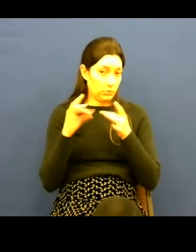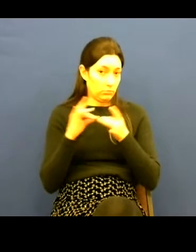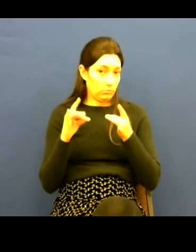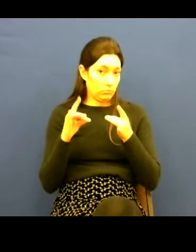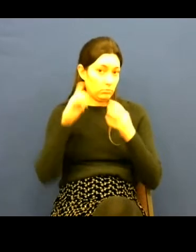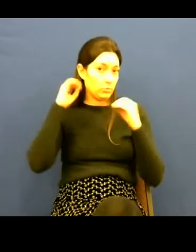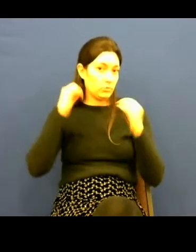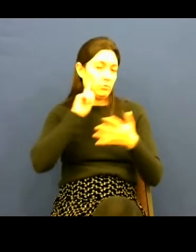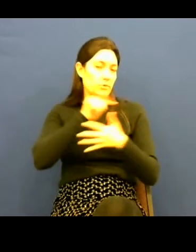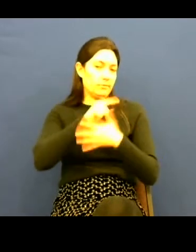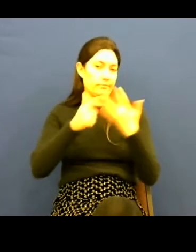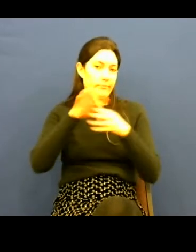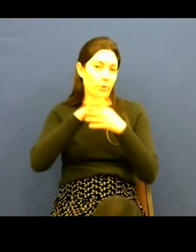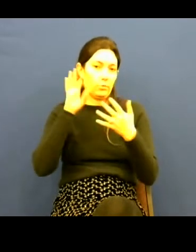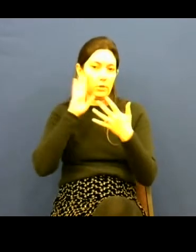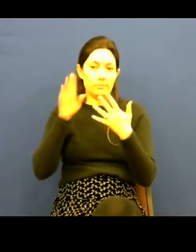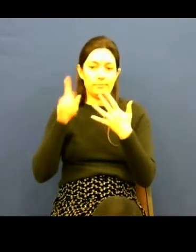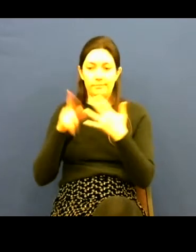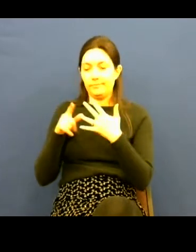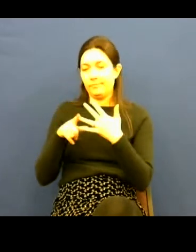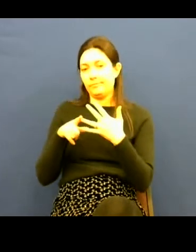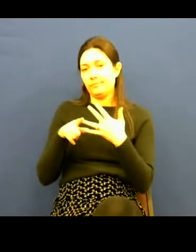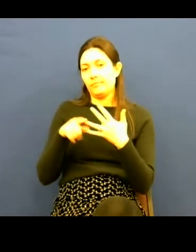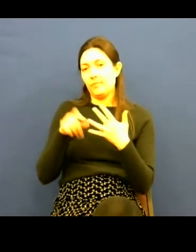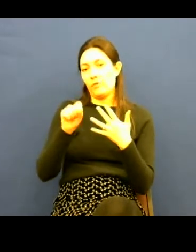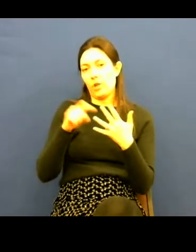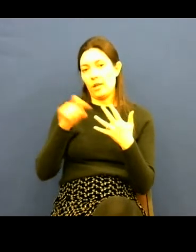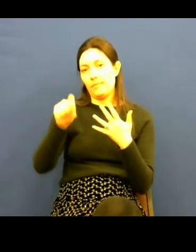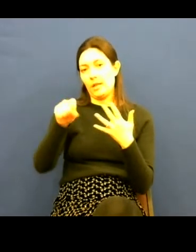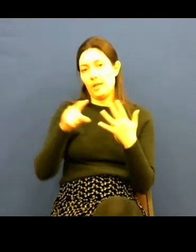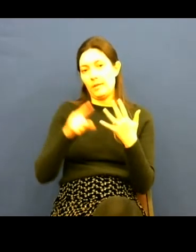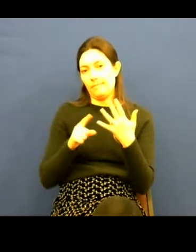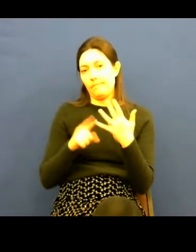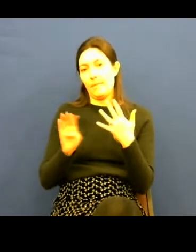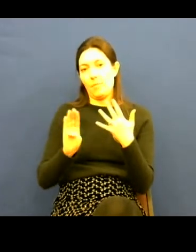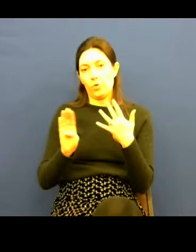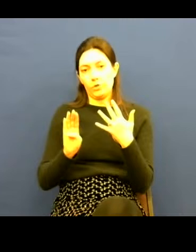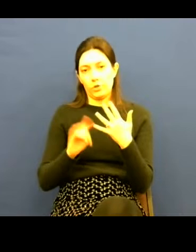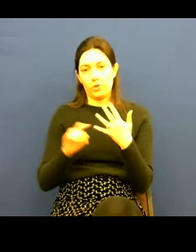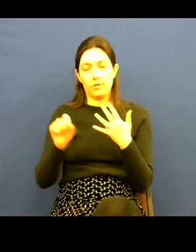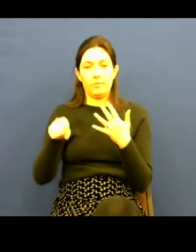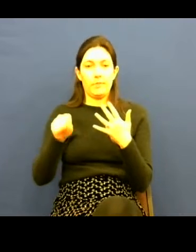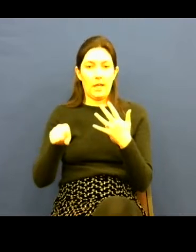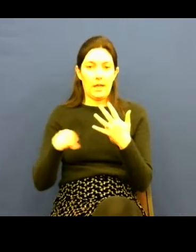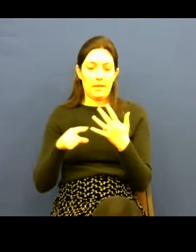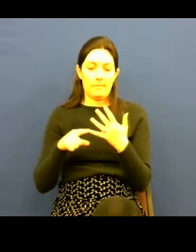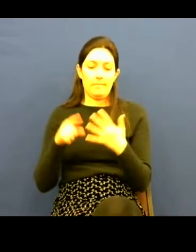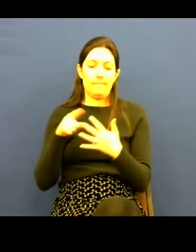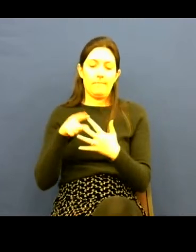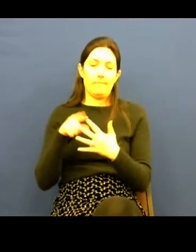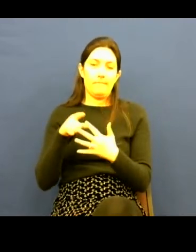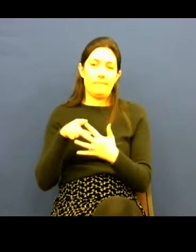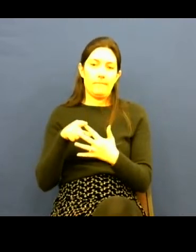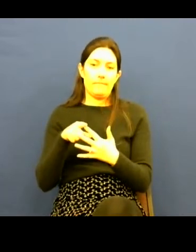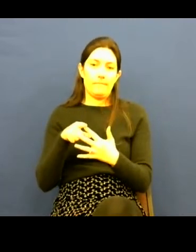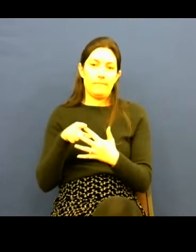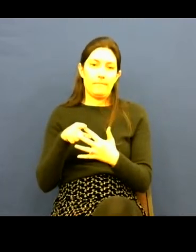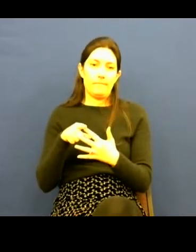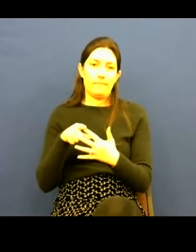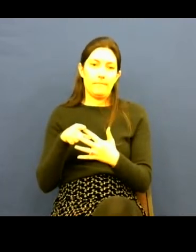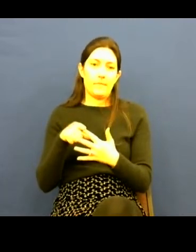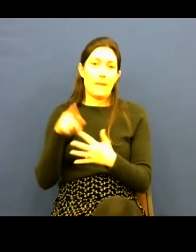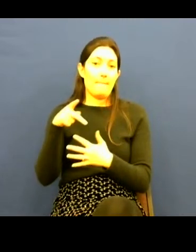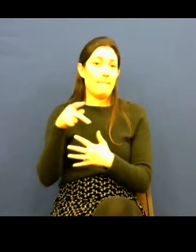Hearing none, please call the roll. Councilmember Safranik, Aye. Councilmember Bolzner, Aye.